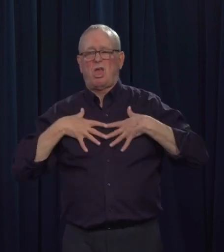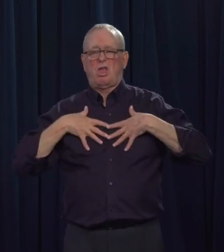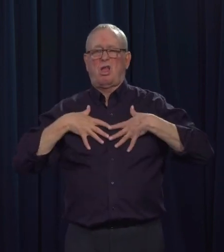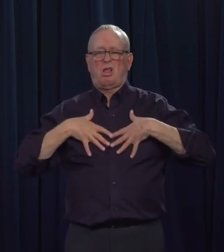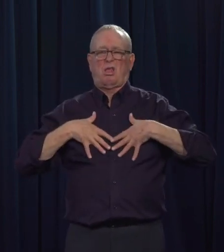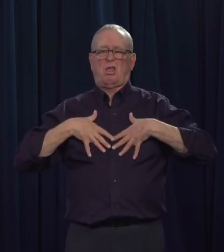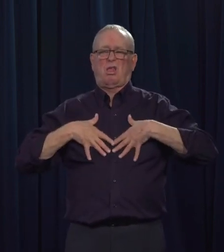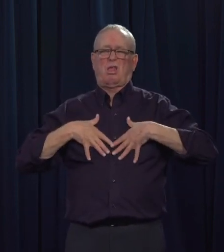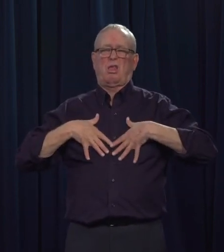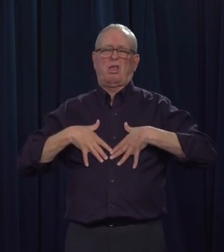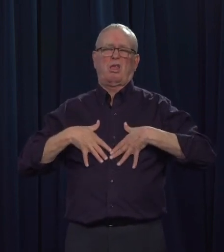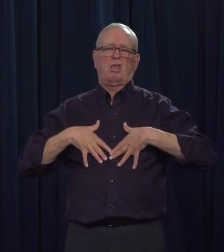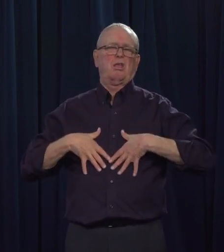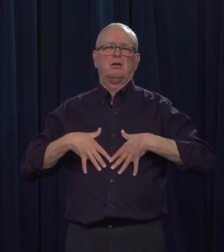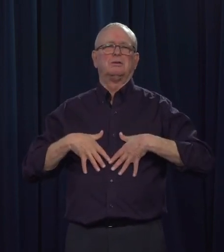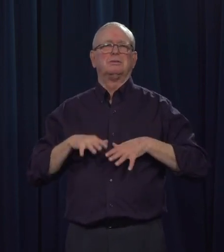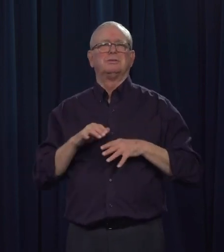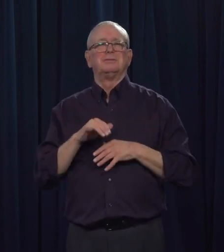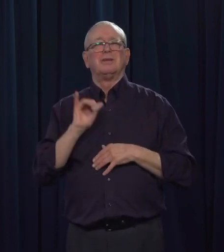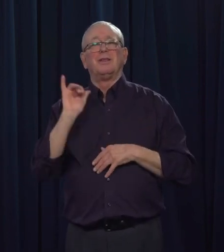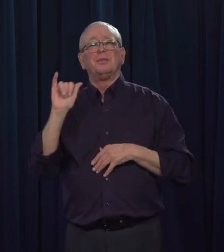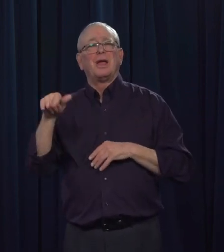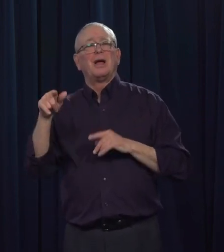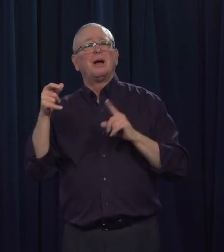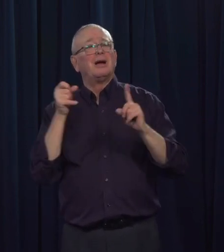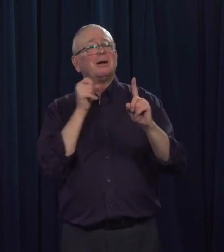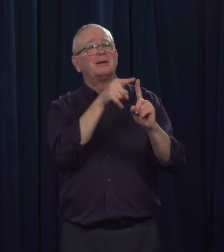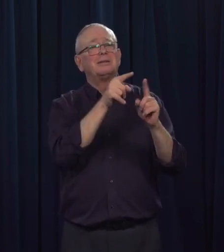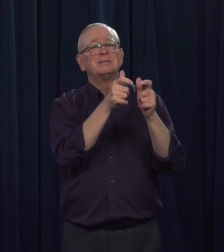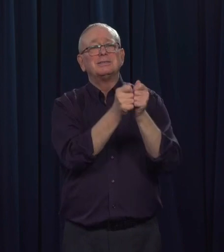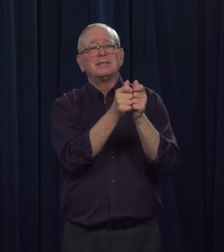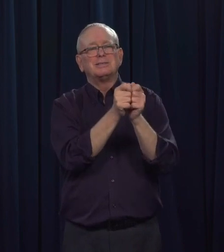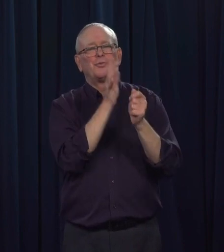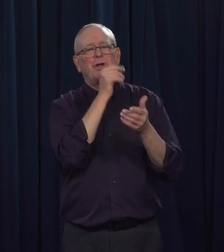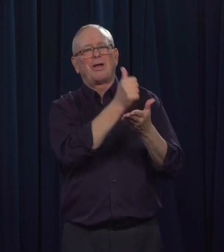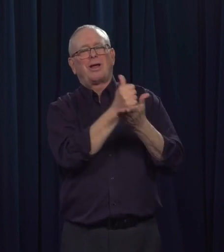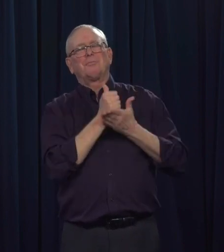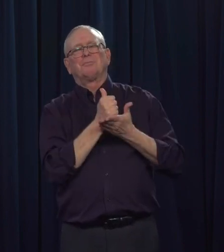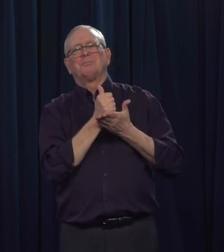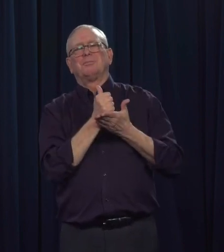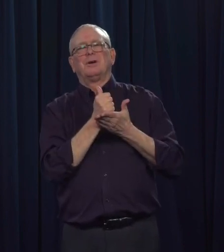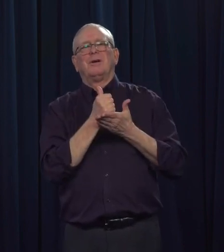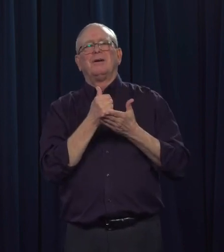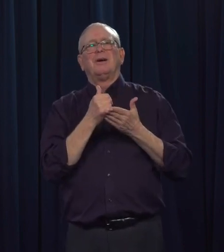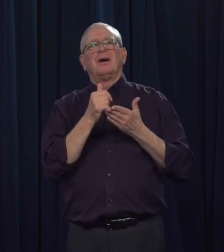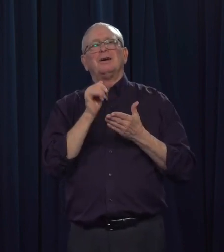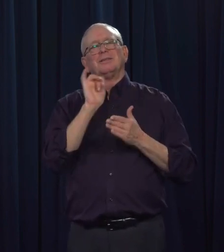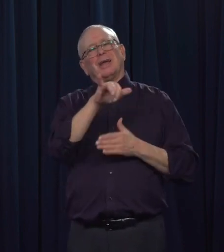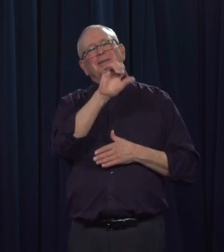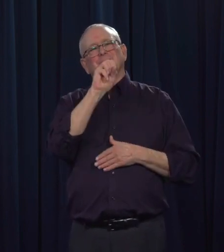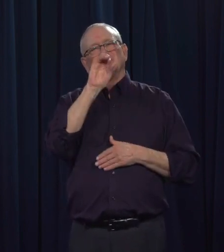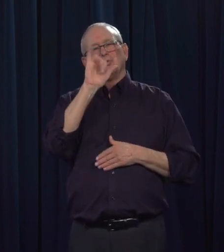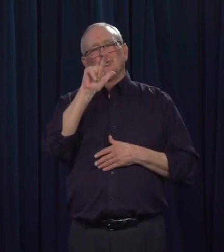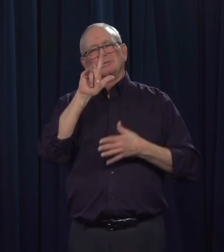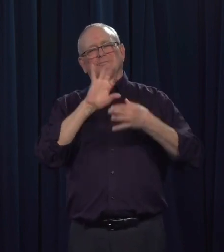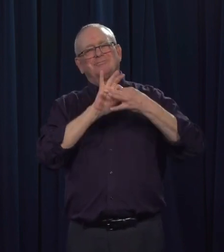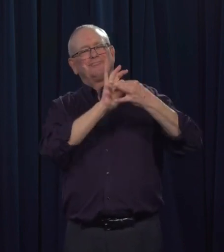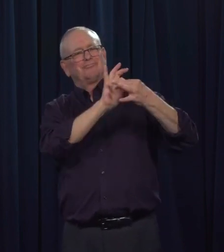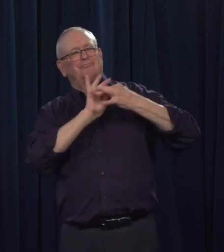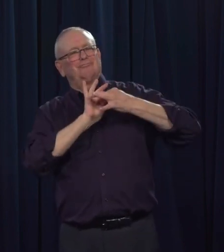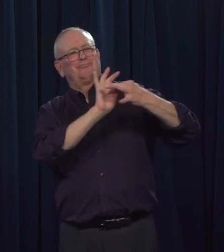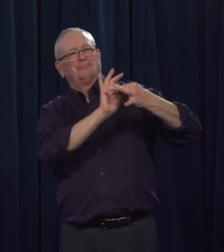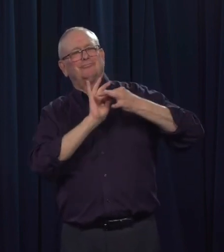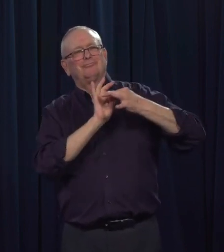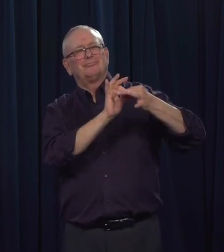regularly as a little spot of brightness in the day is about being connected to others, about having that hopeful message. And again,